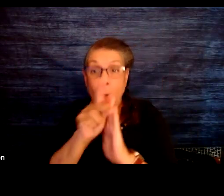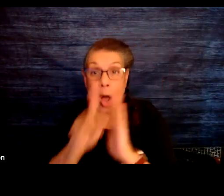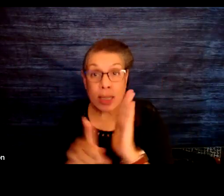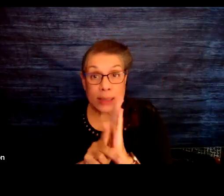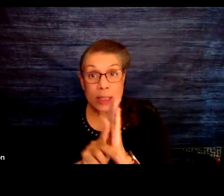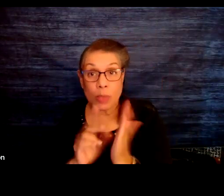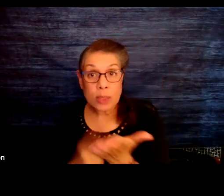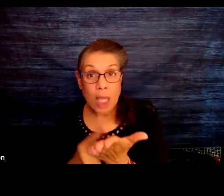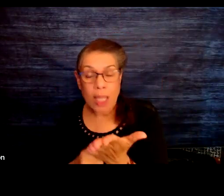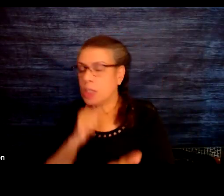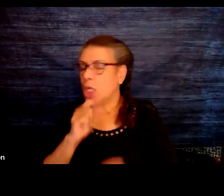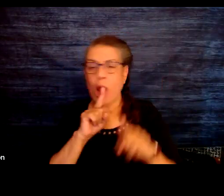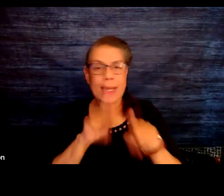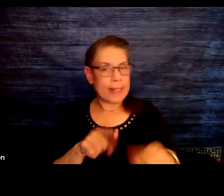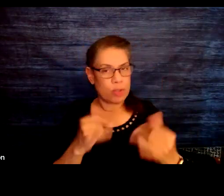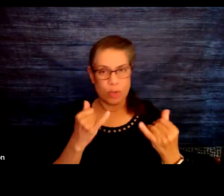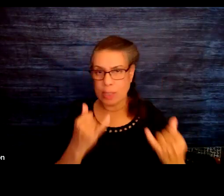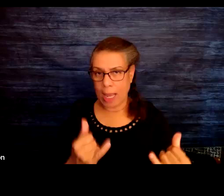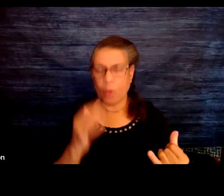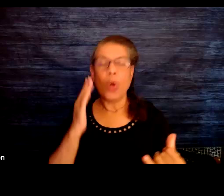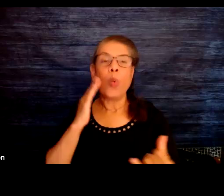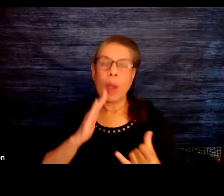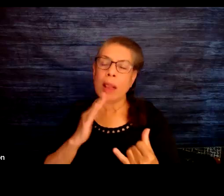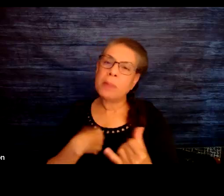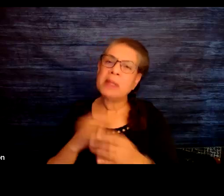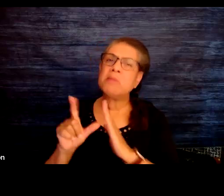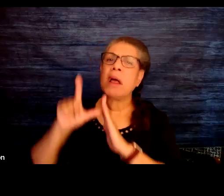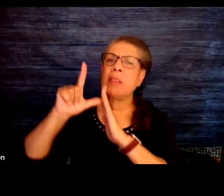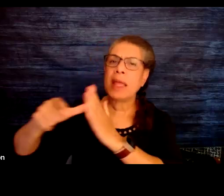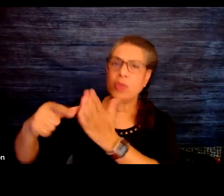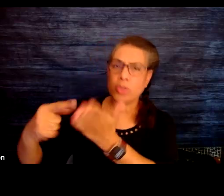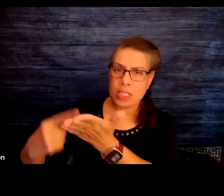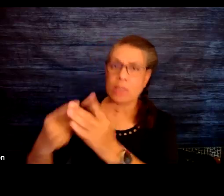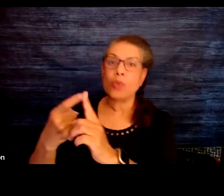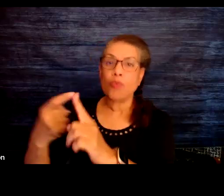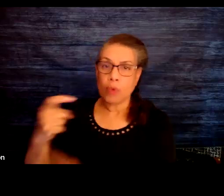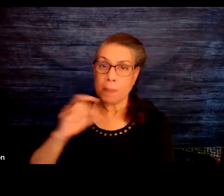matters are not answered at this time, but may be the subject of later discussion by the committee.